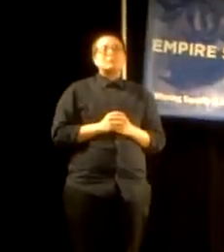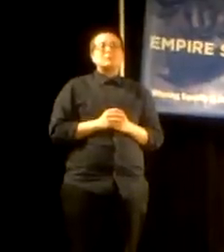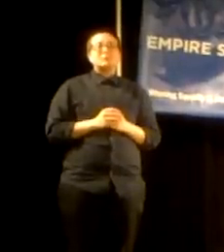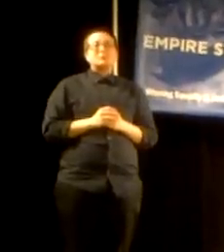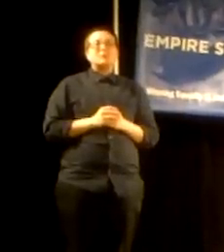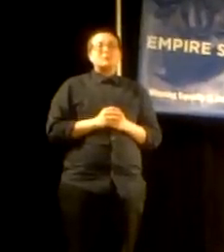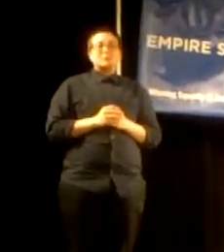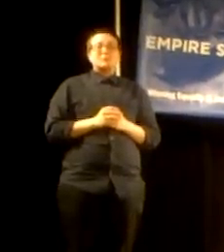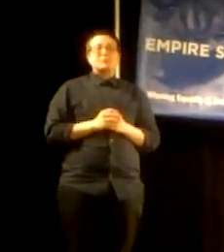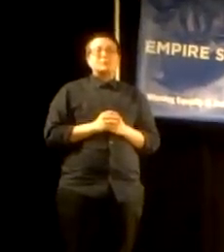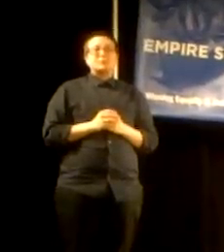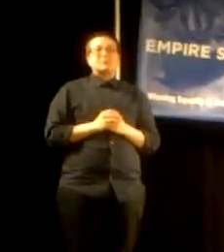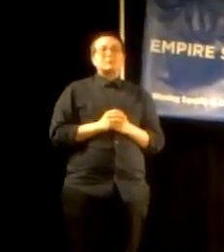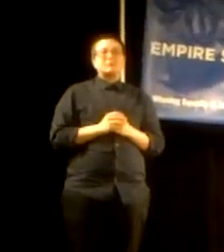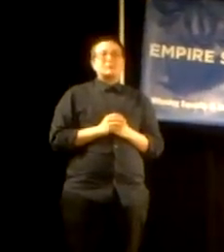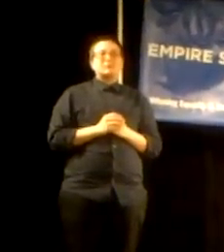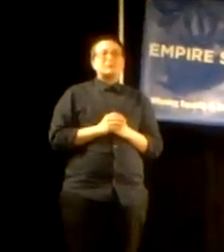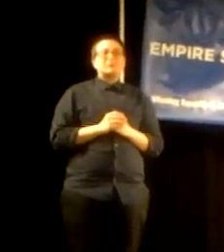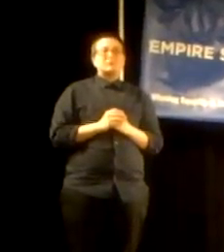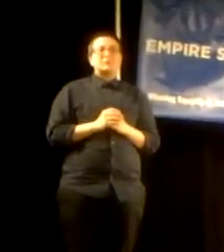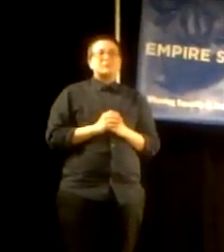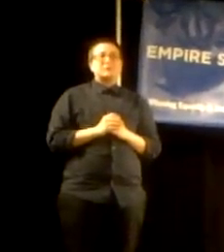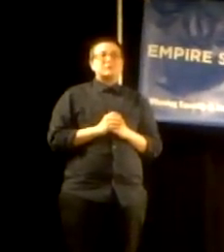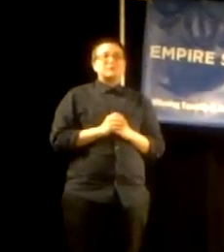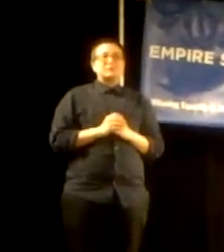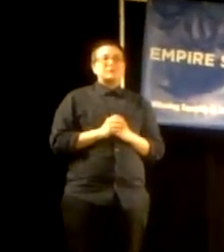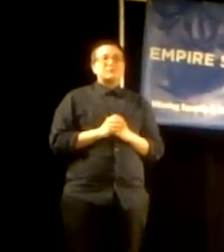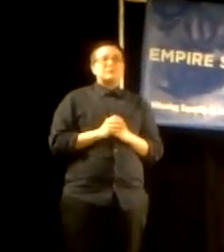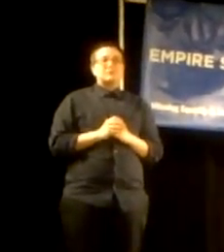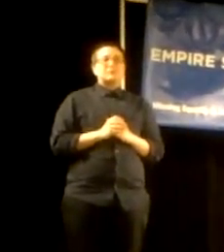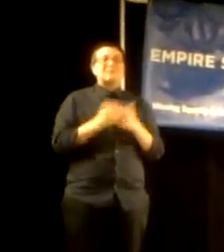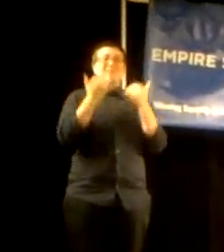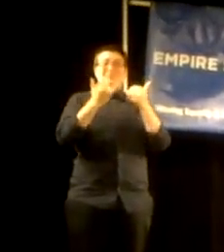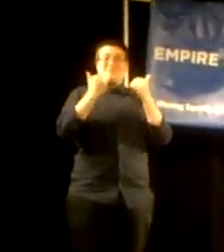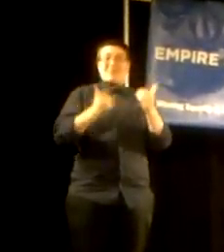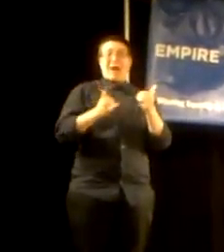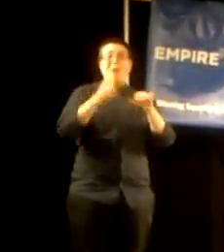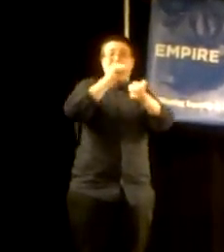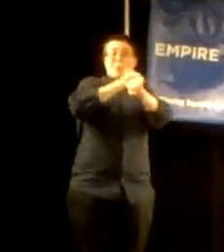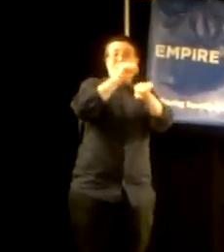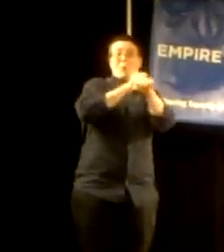which bans employment discrimination based on gender.